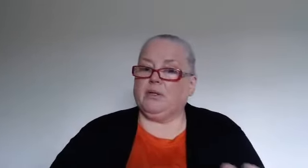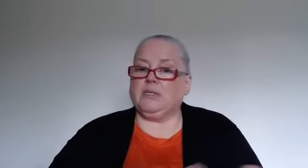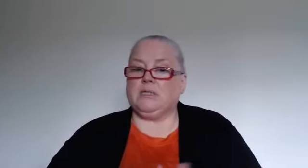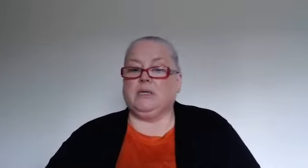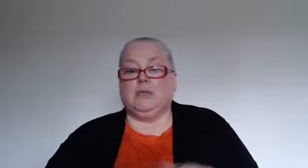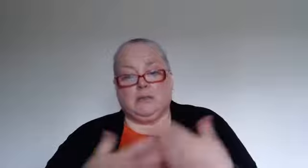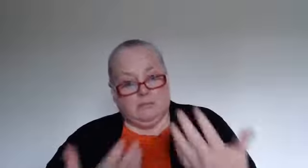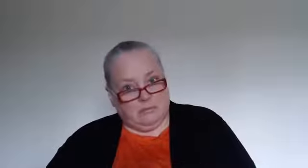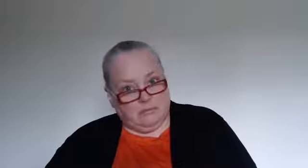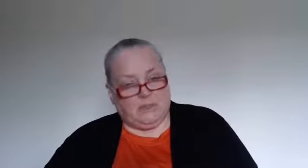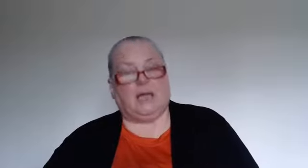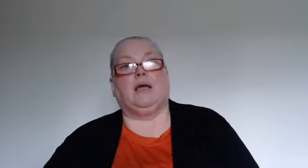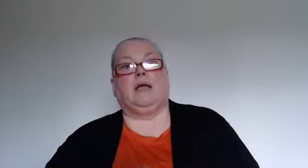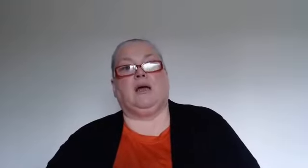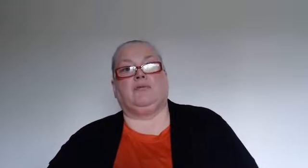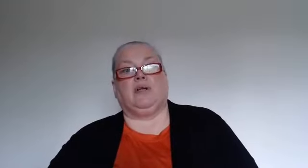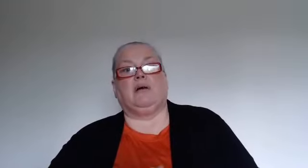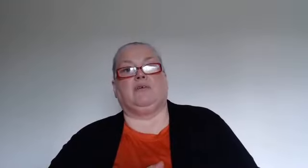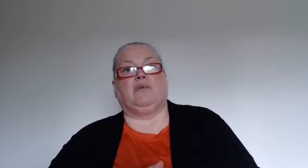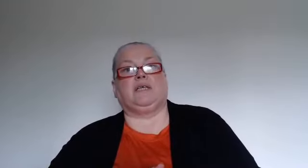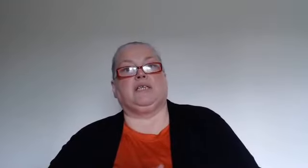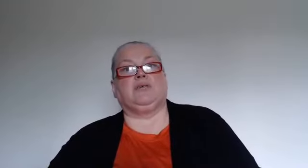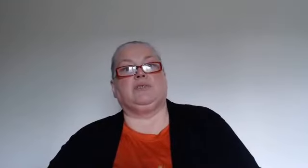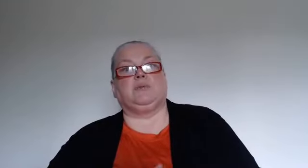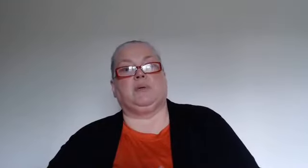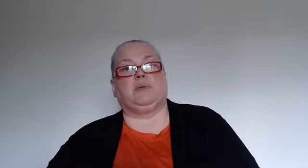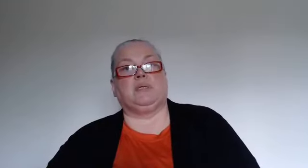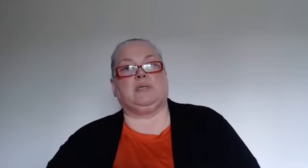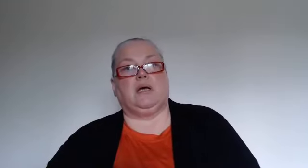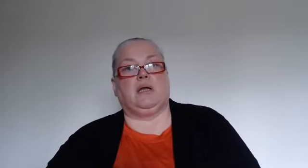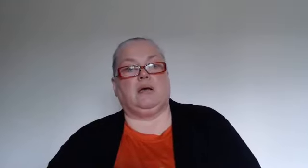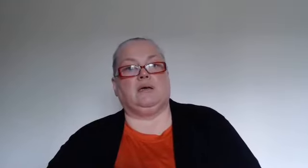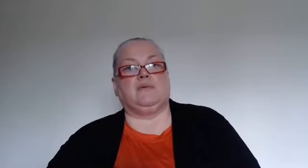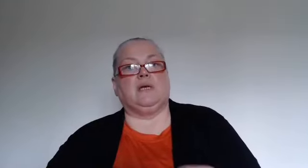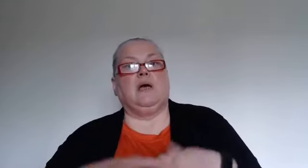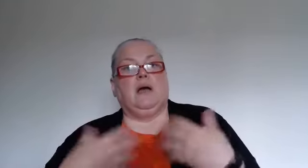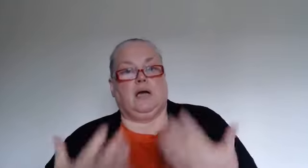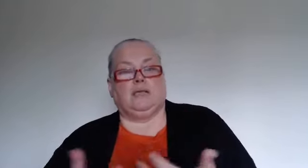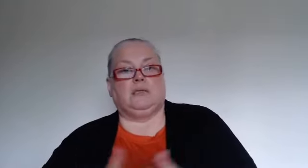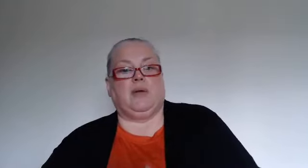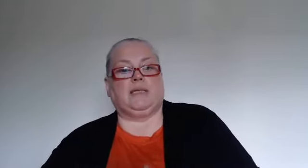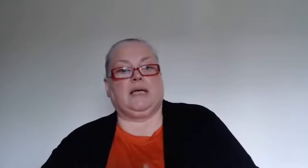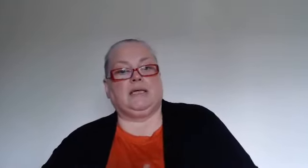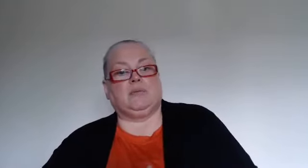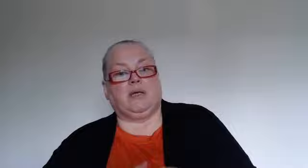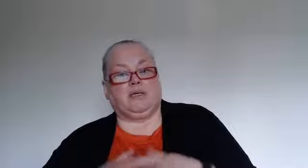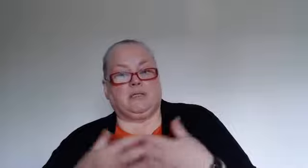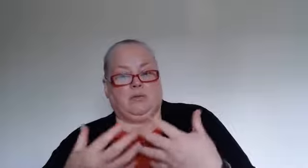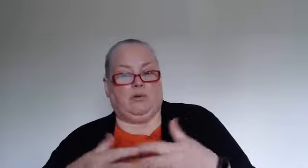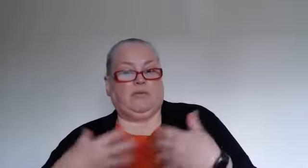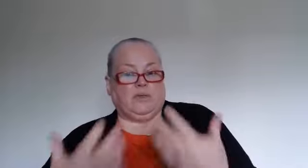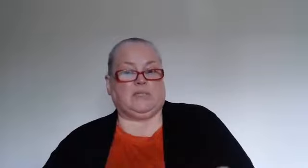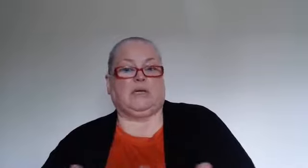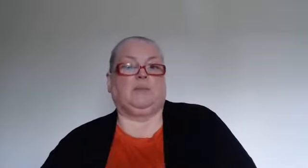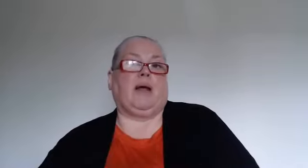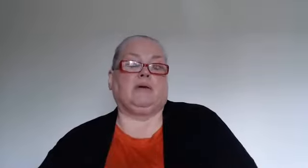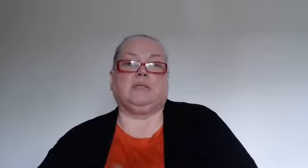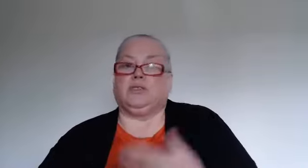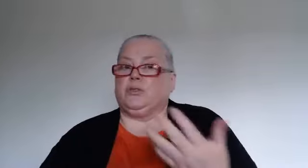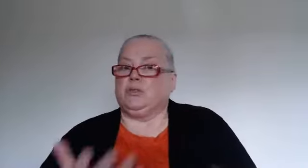counterparts. That can have a knock-on effect too to people's lives and their mental health, because if you're a single parent and you're trying to